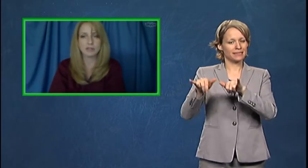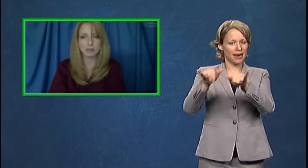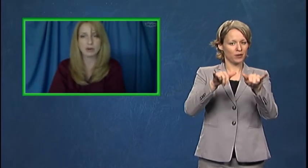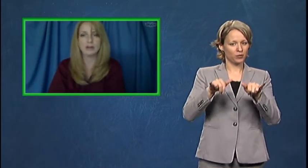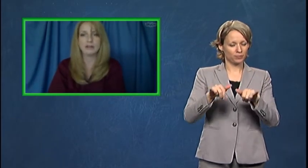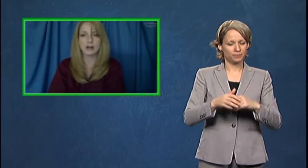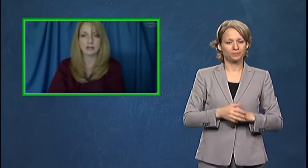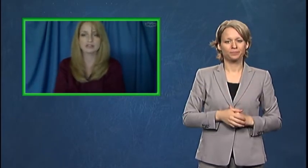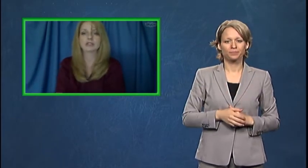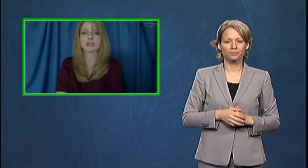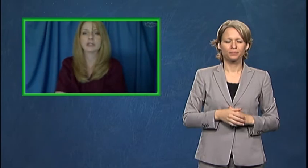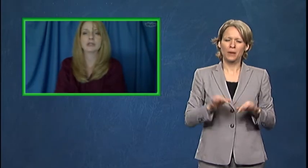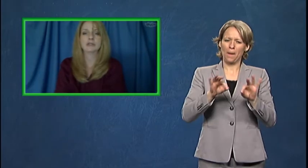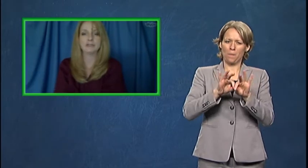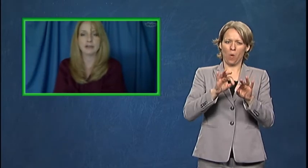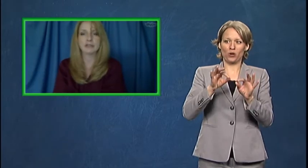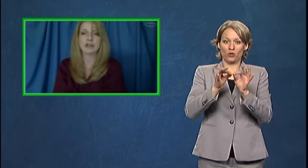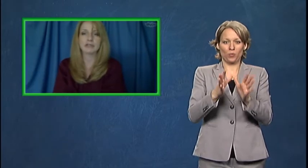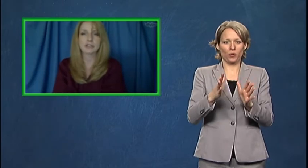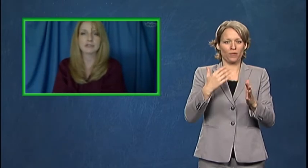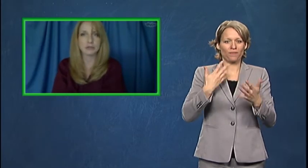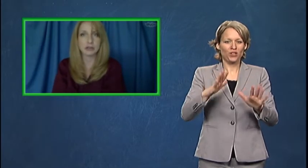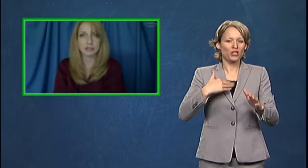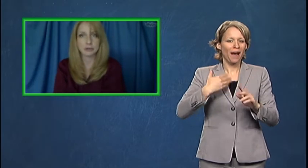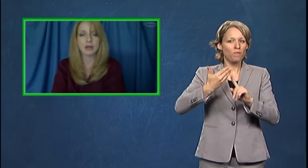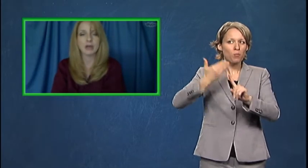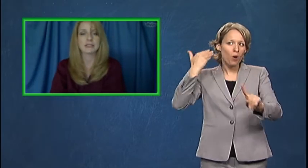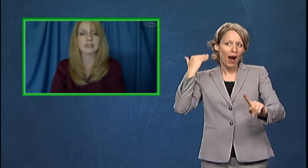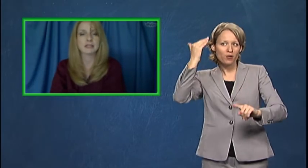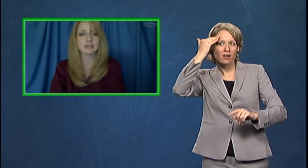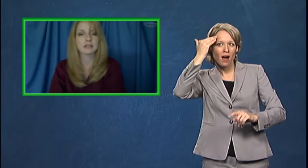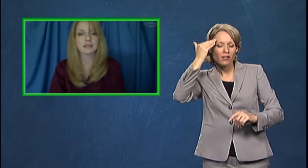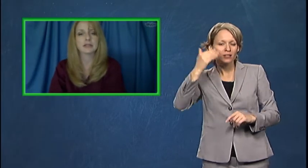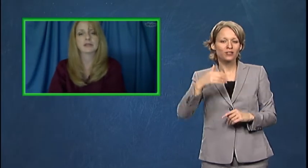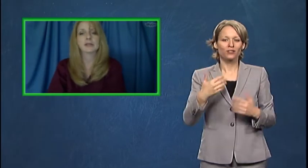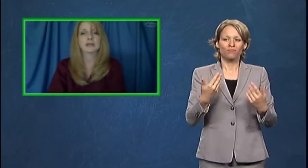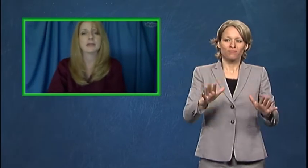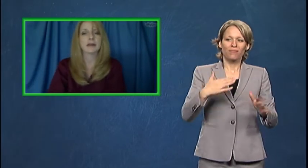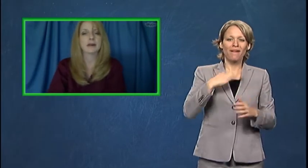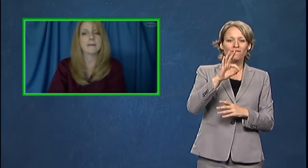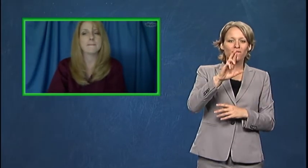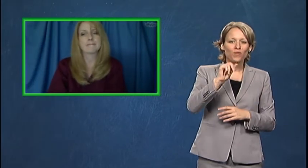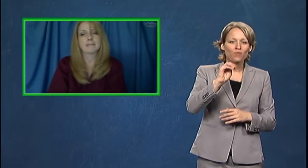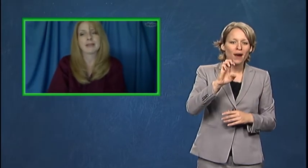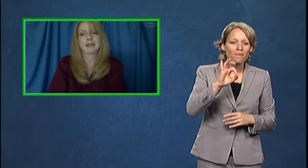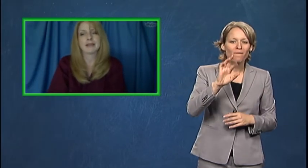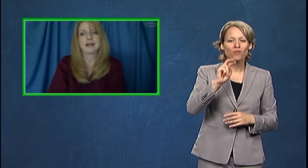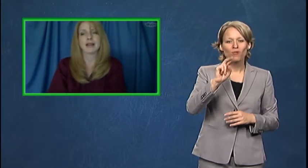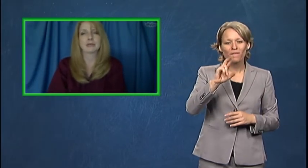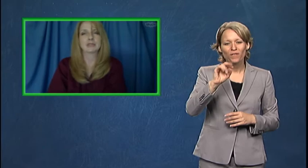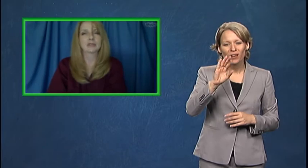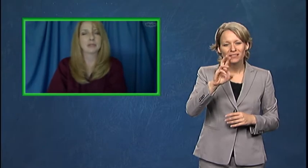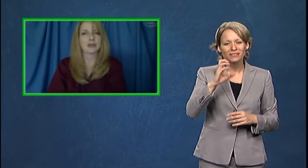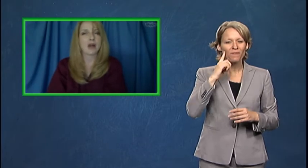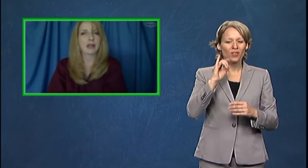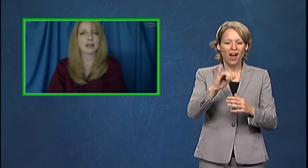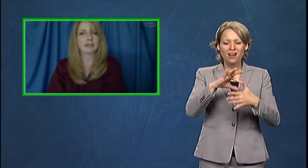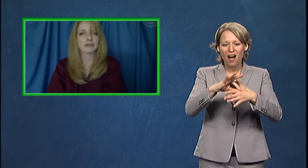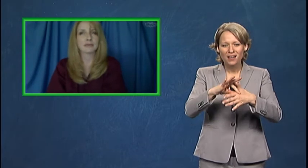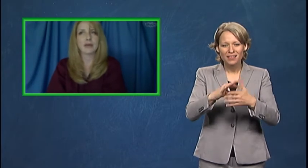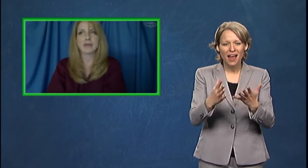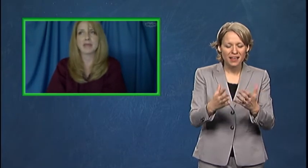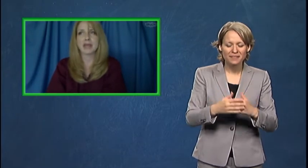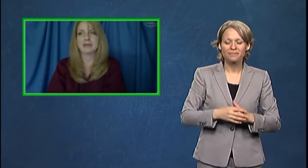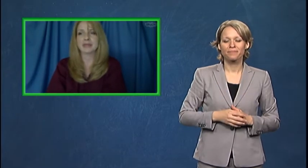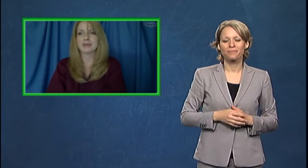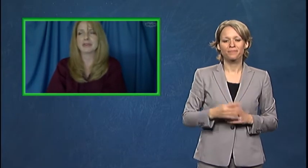Provides for that prior knowledge, frame of reference for the ongoing content. I was sort of knocking this